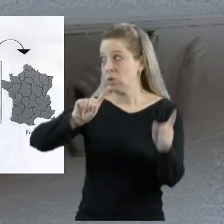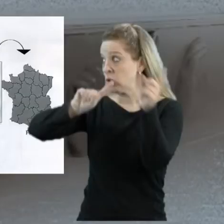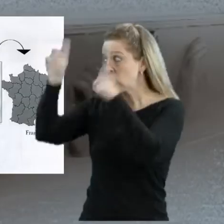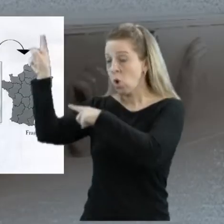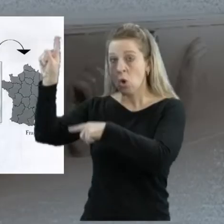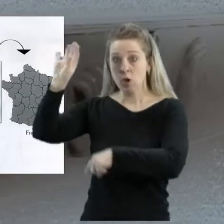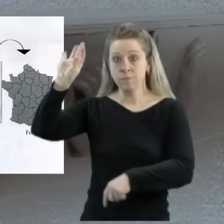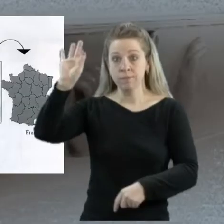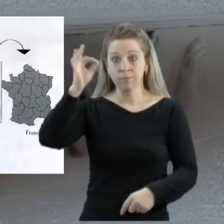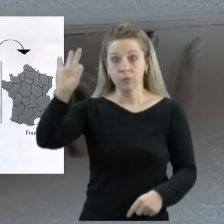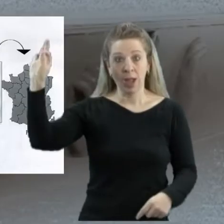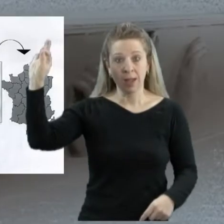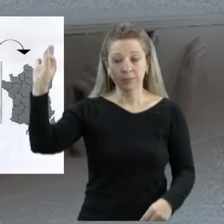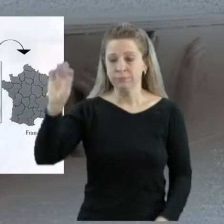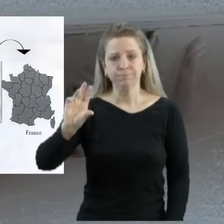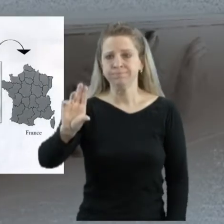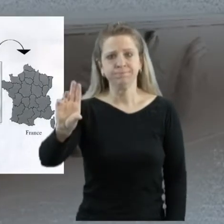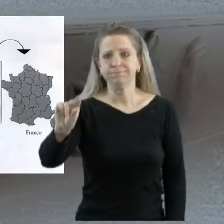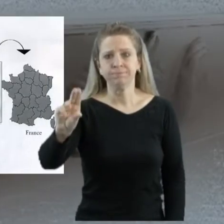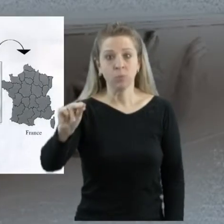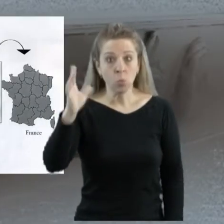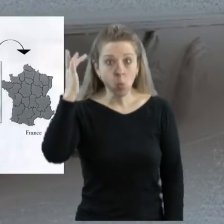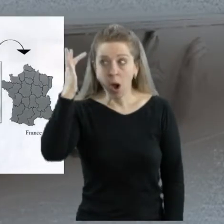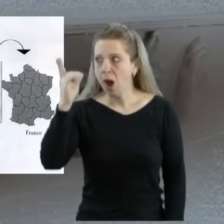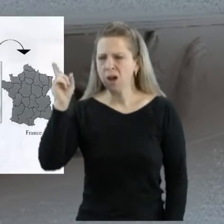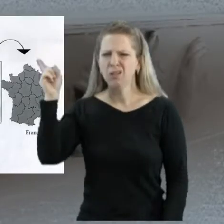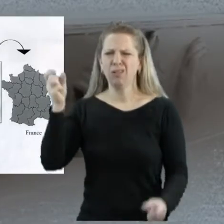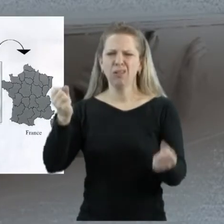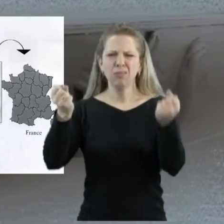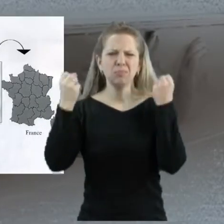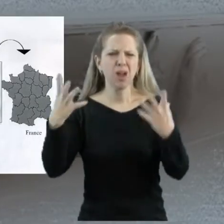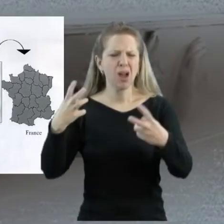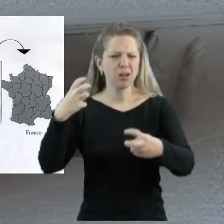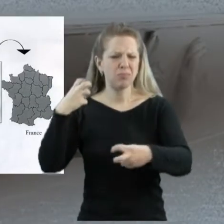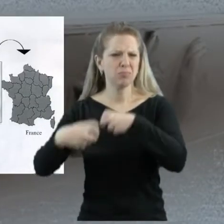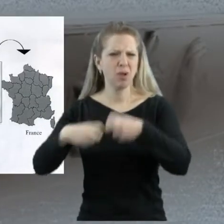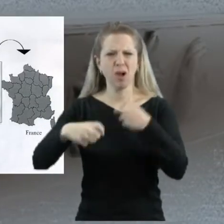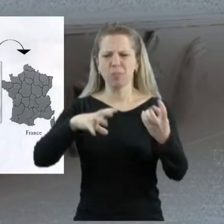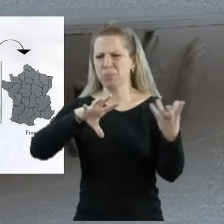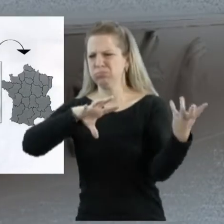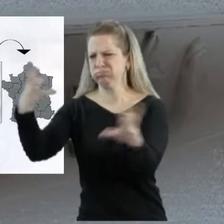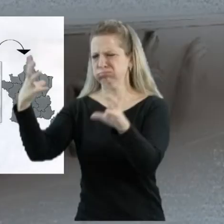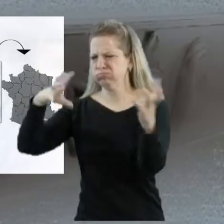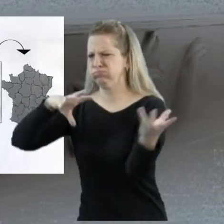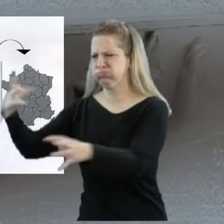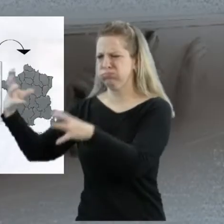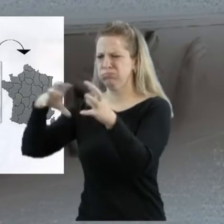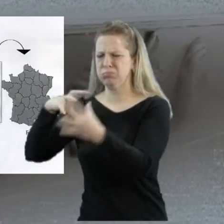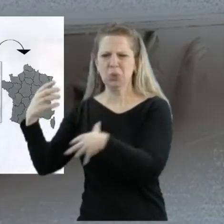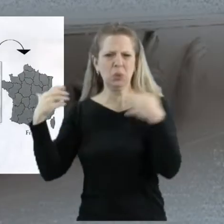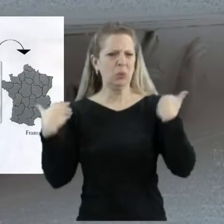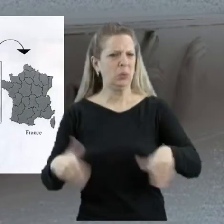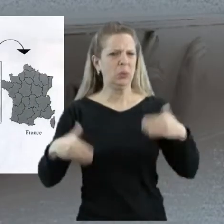Sicard told Gallaudet not to go to France. France was having many problems.